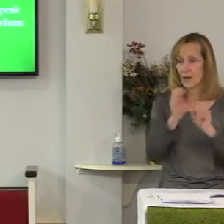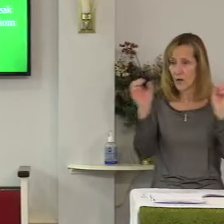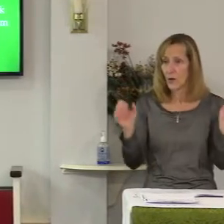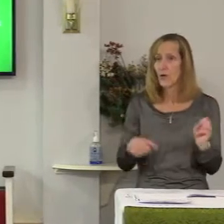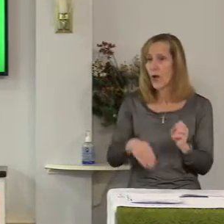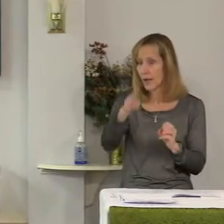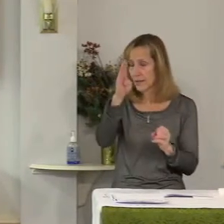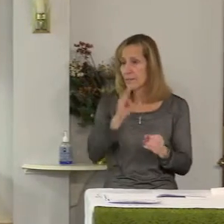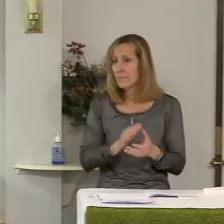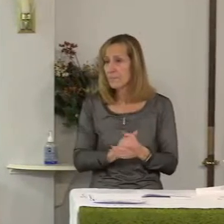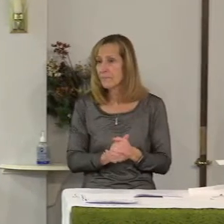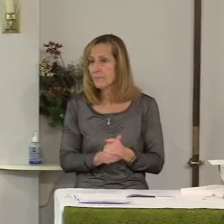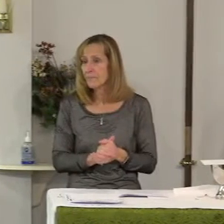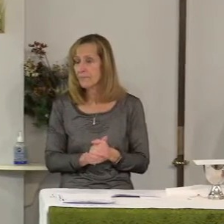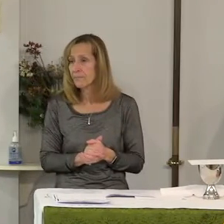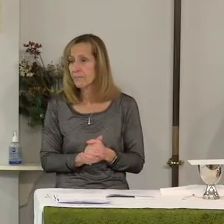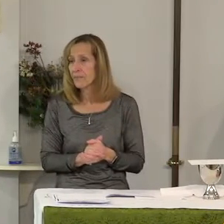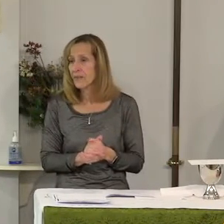Have mercy, O God.